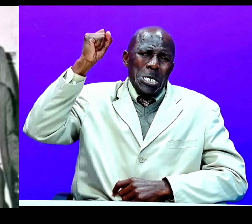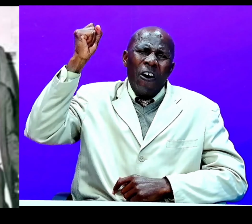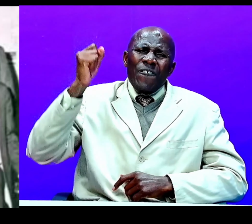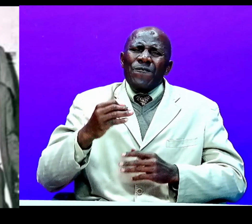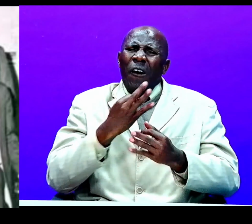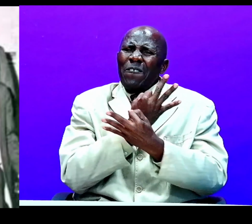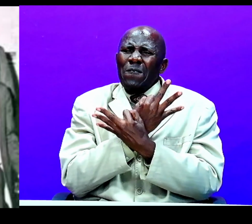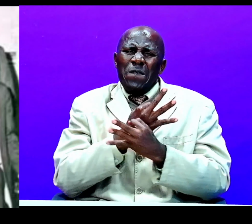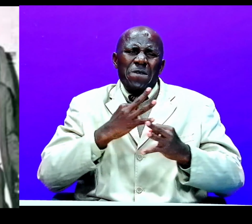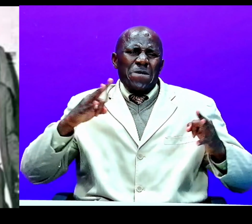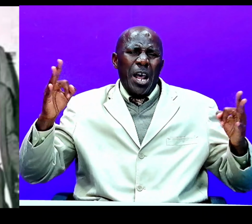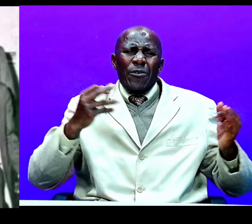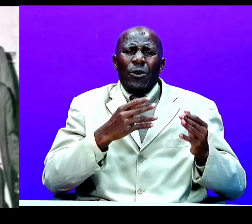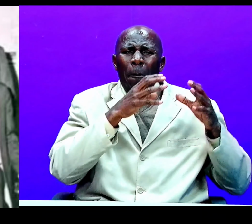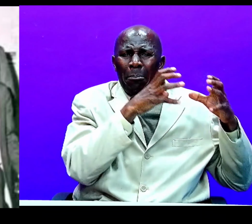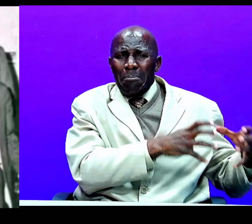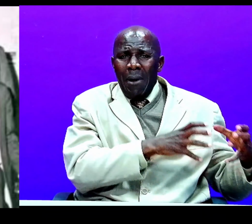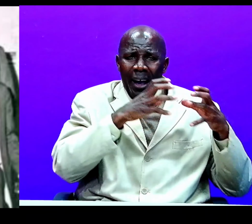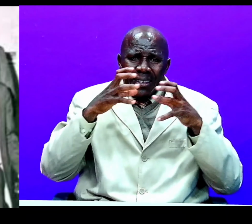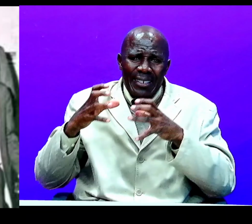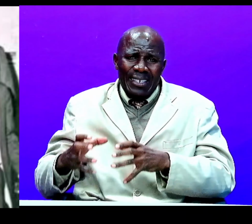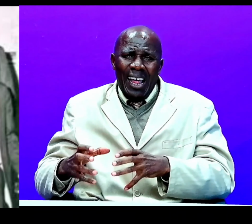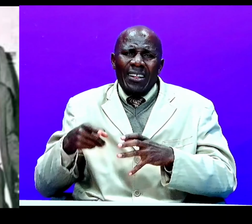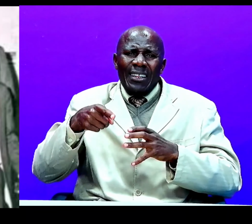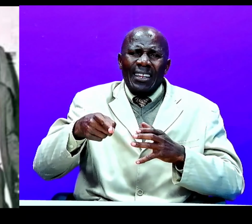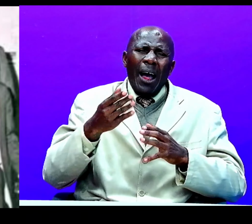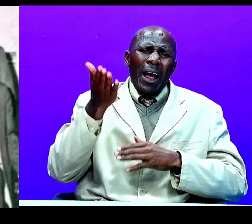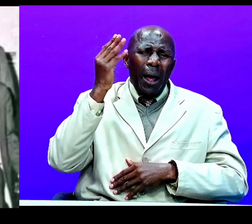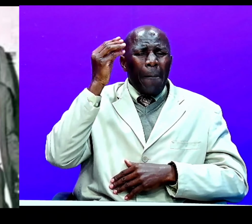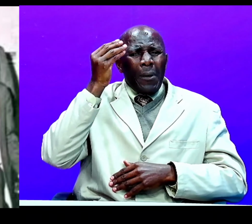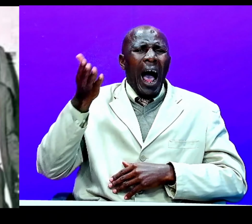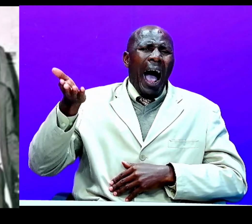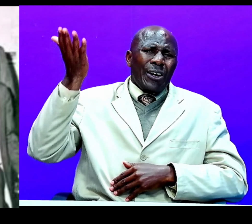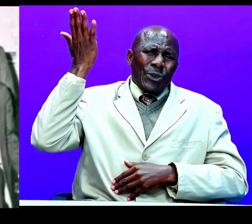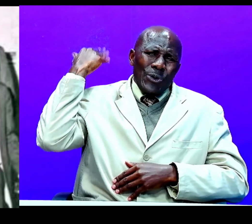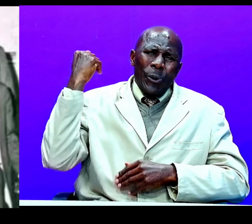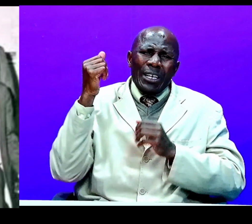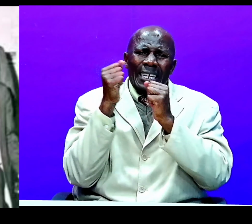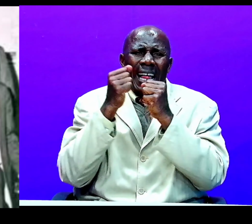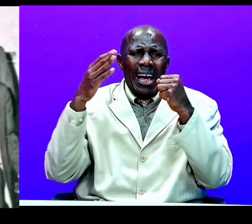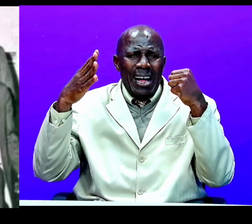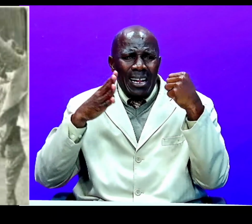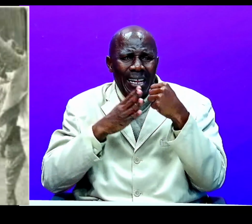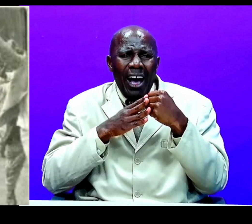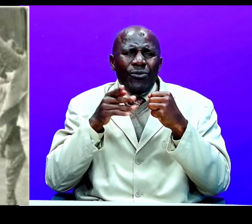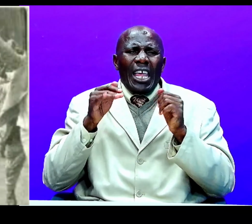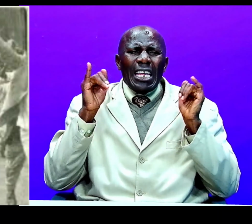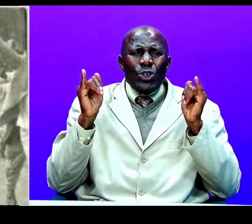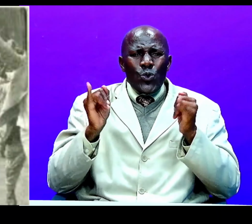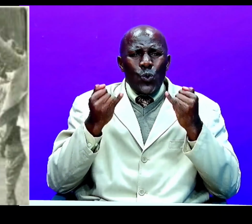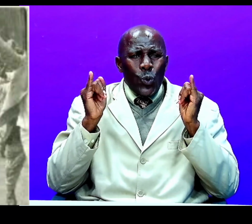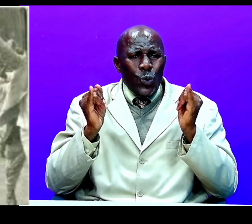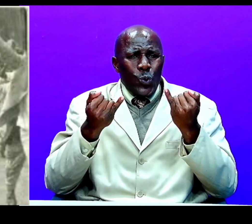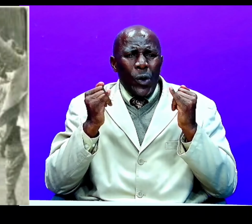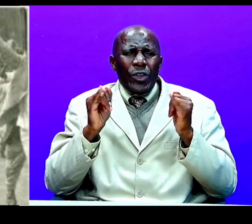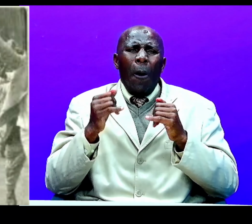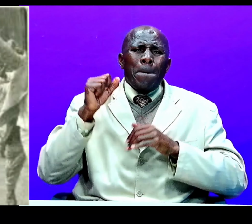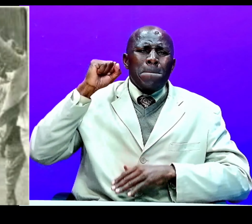Multi-partyism was reinstated and 19 new political parties were registered.